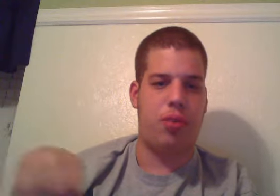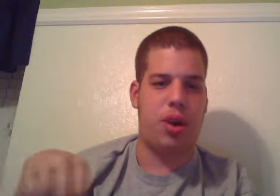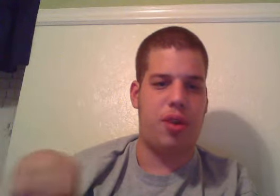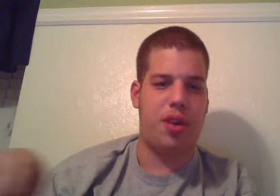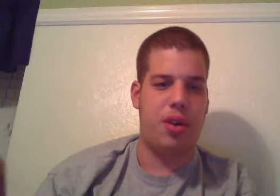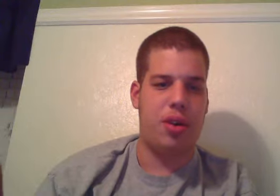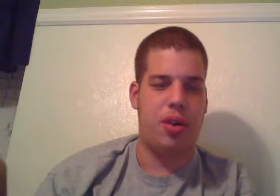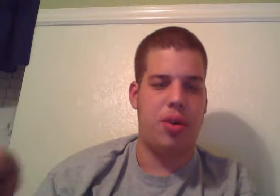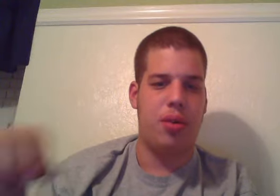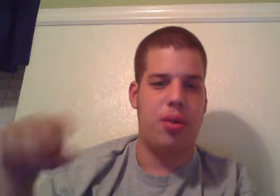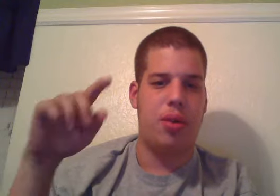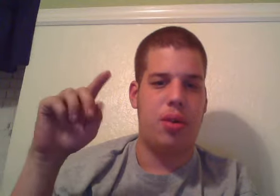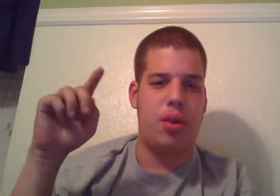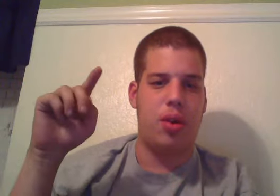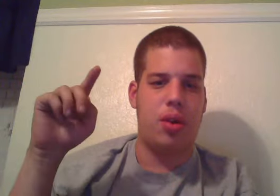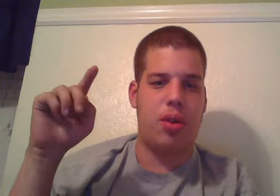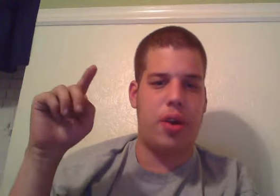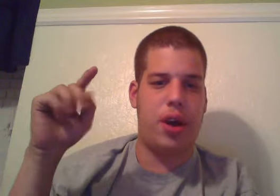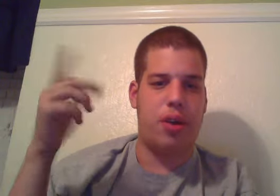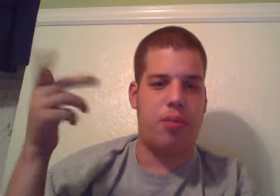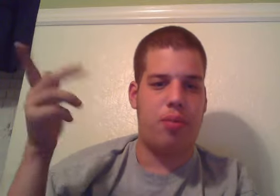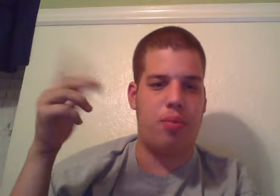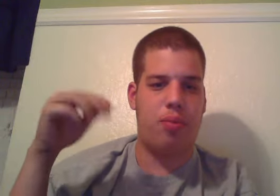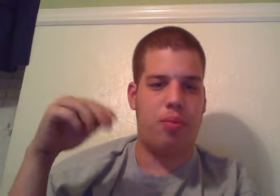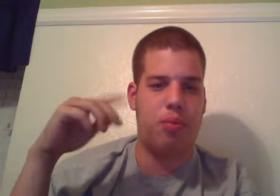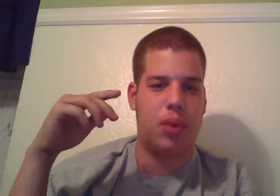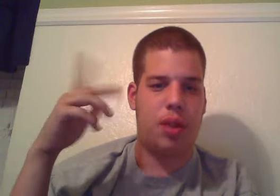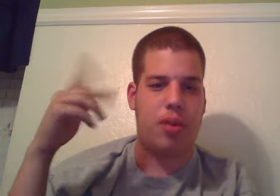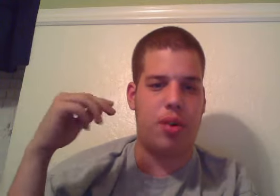whatever. So, yeah. That's it.